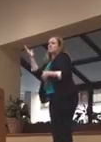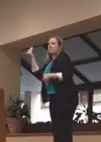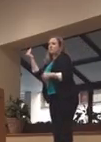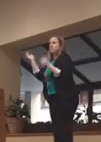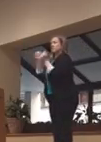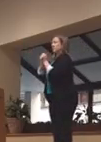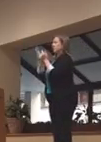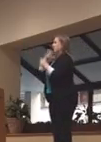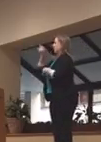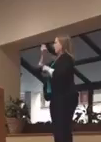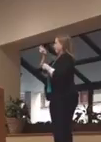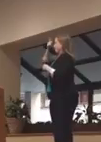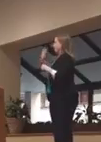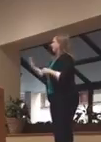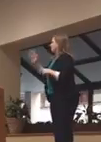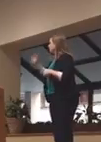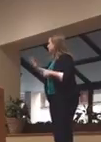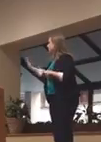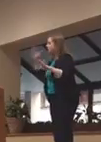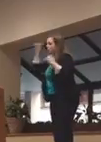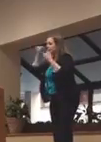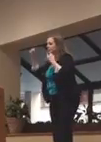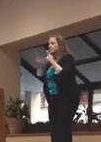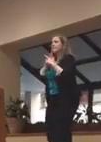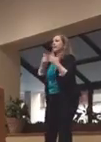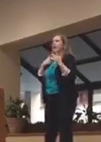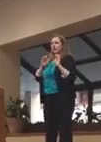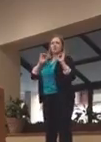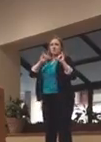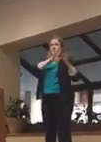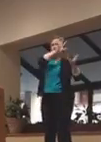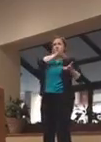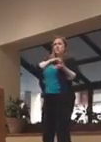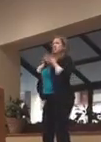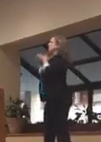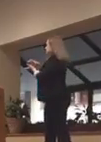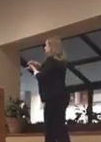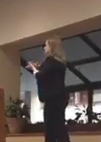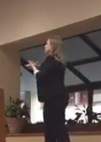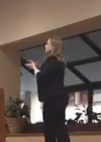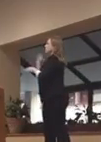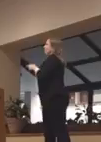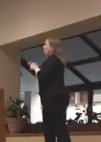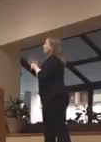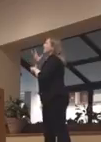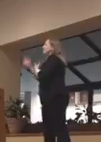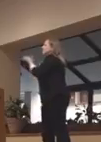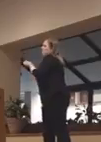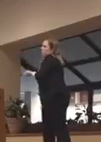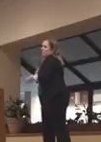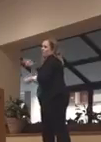And so when I go into the board meeting on December 15th, I can represent you better. I can bring your ideas to the